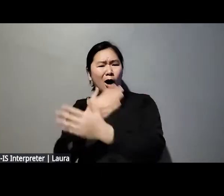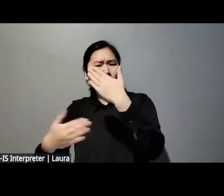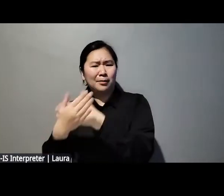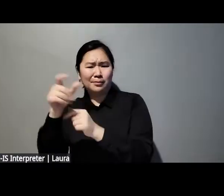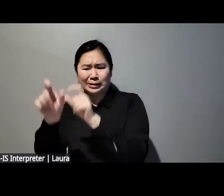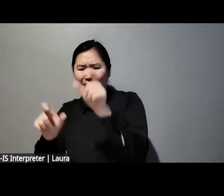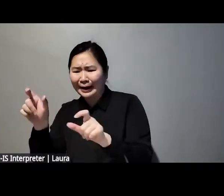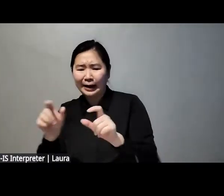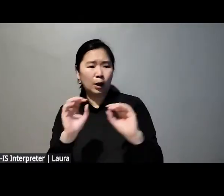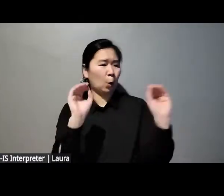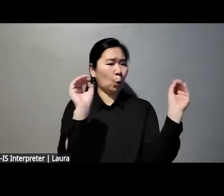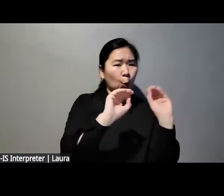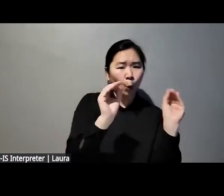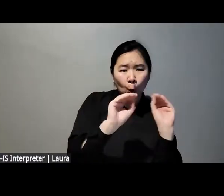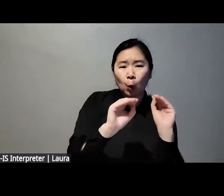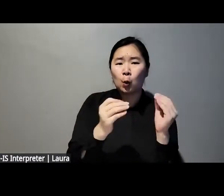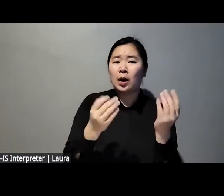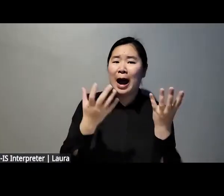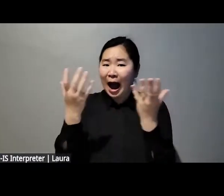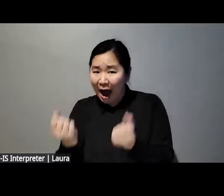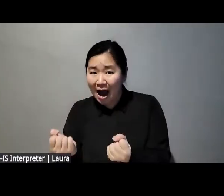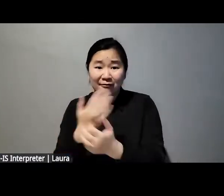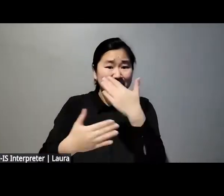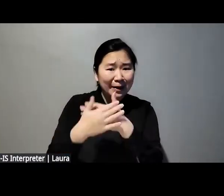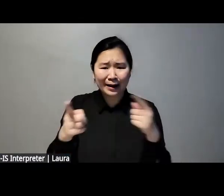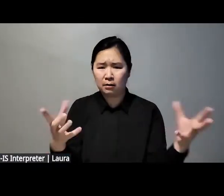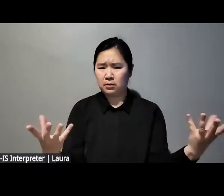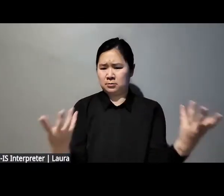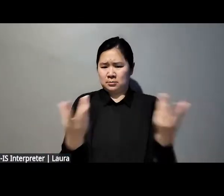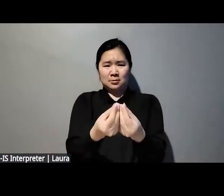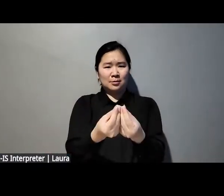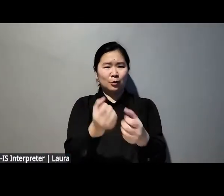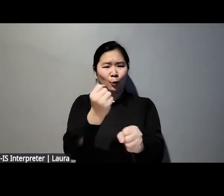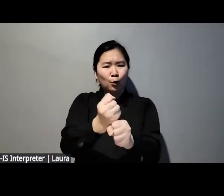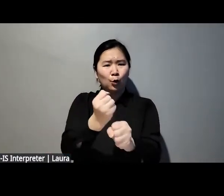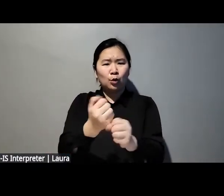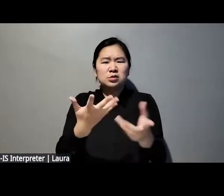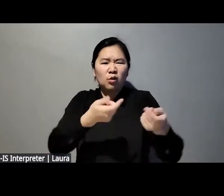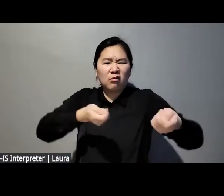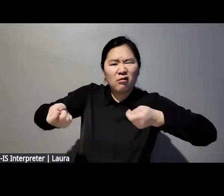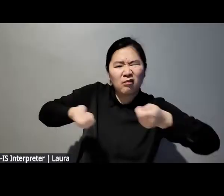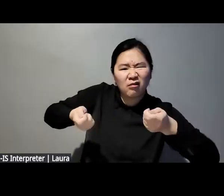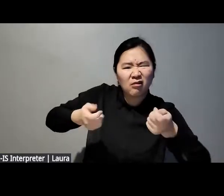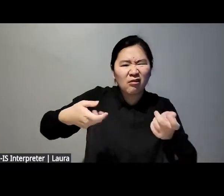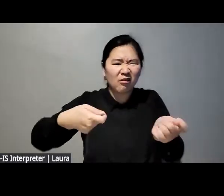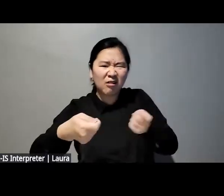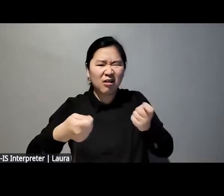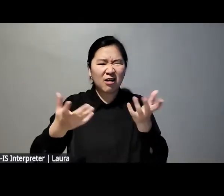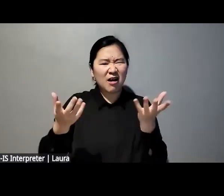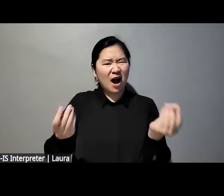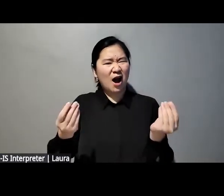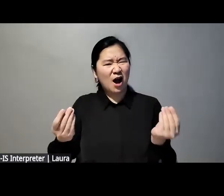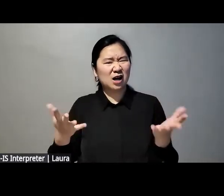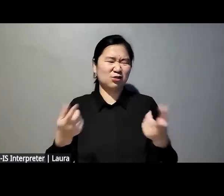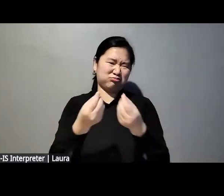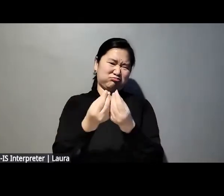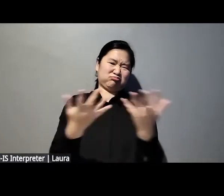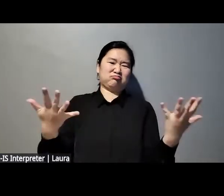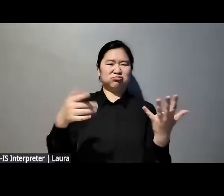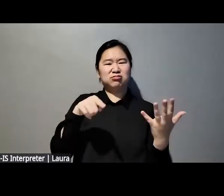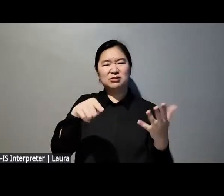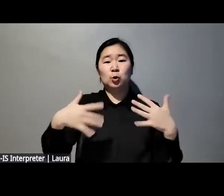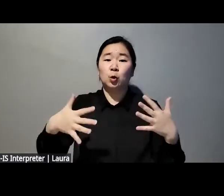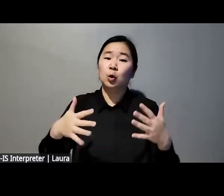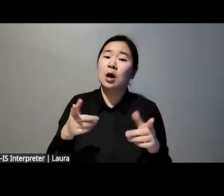radios. And there was an example of Nigeria, which was using a family planning project